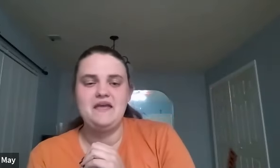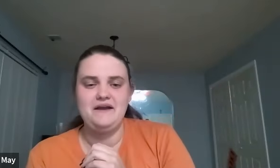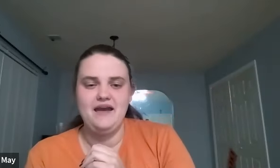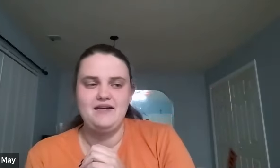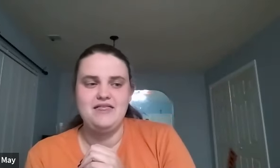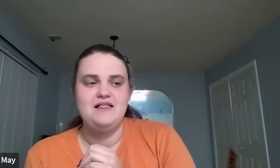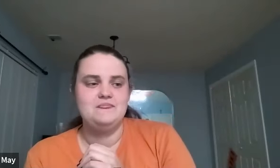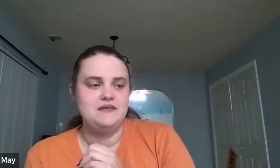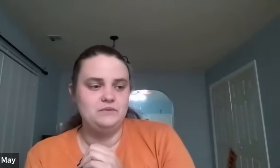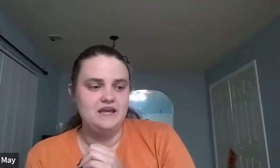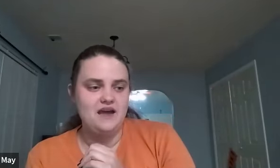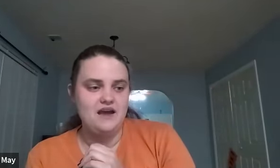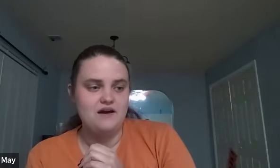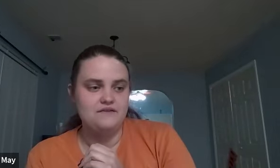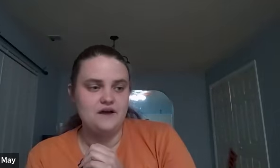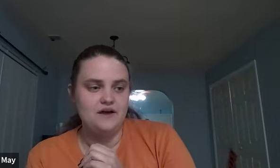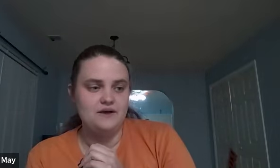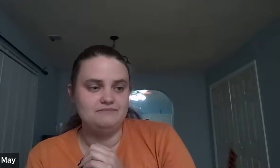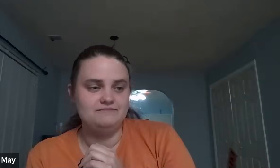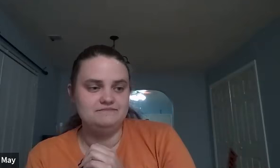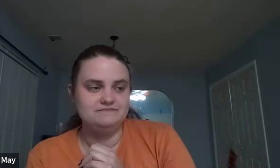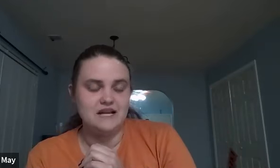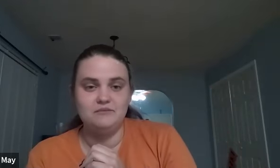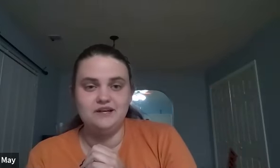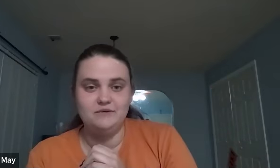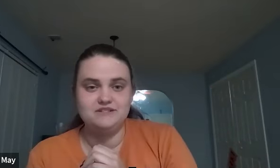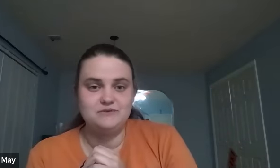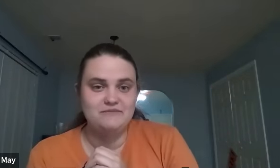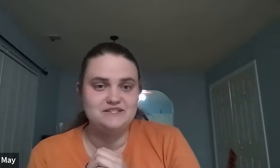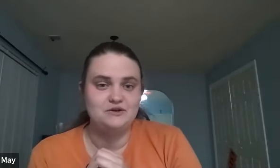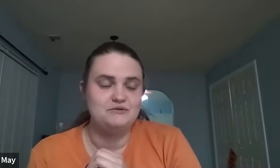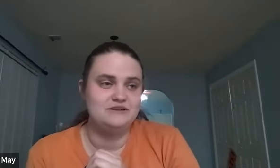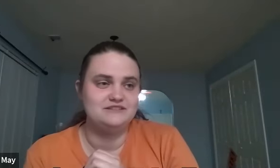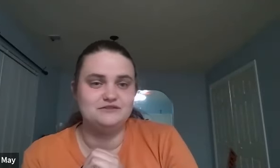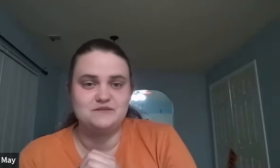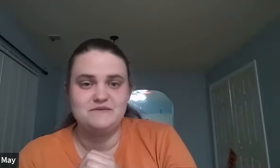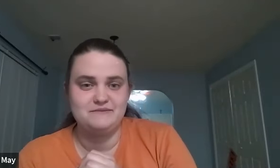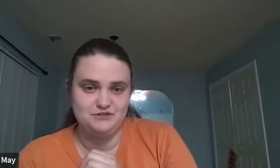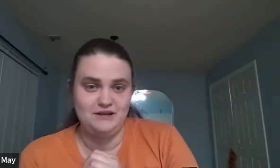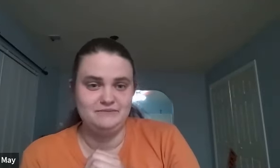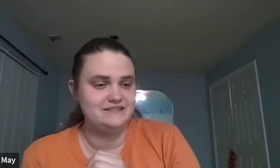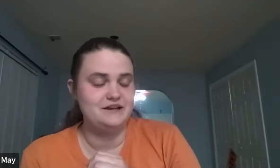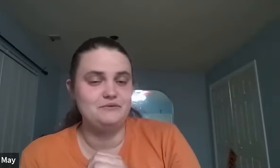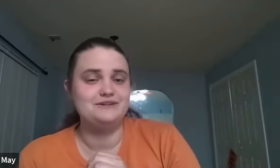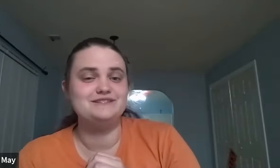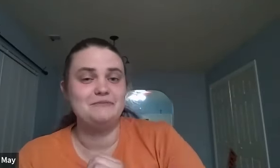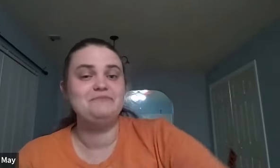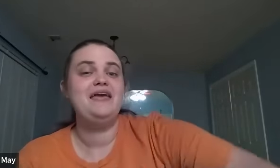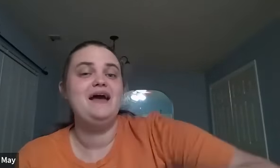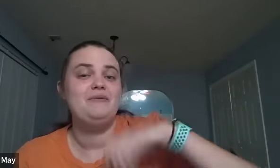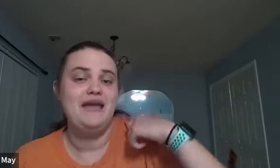Okay. Then we have, I'm looking at what's around me, so please don't judge me if I'm just randomly signing words. So we